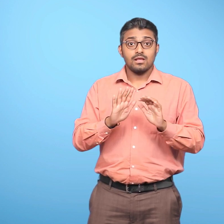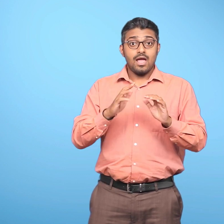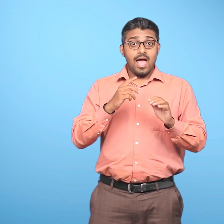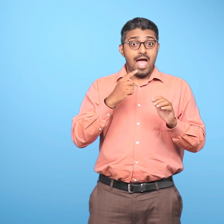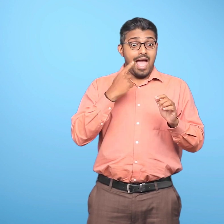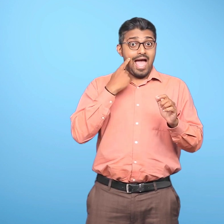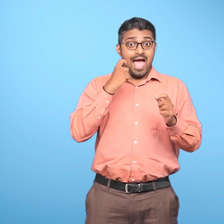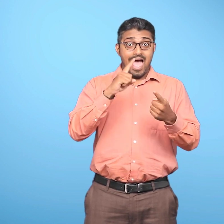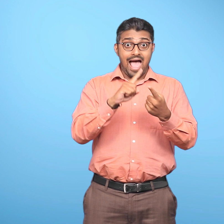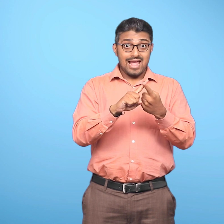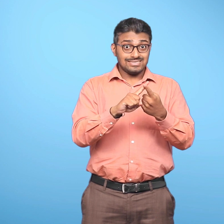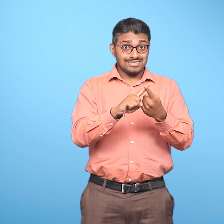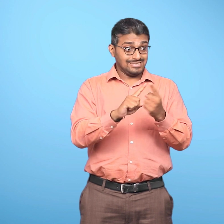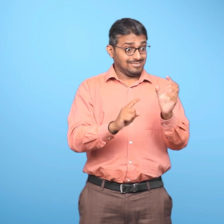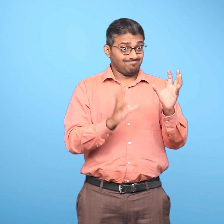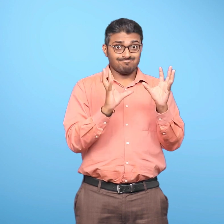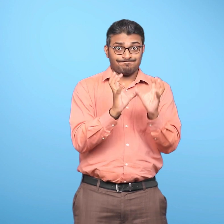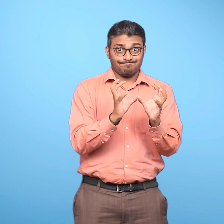What does it change into?